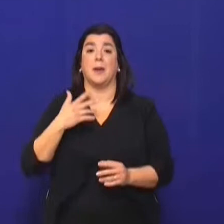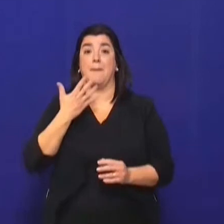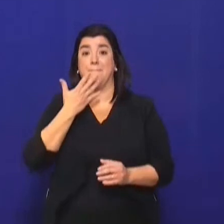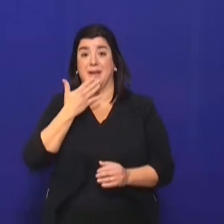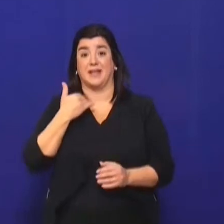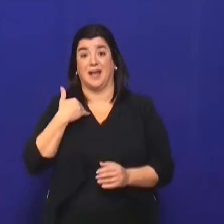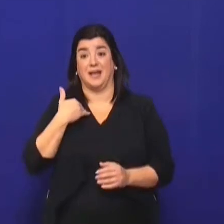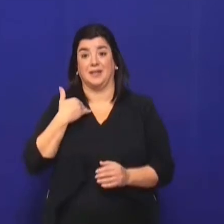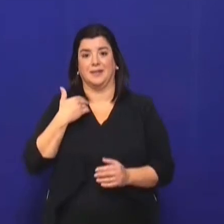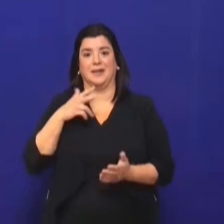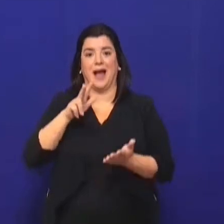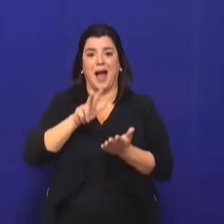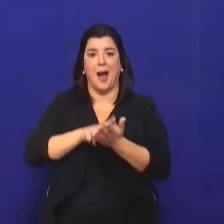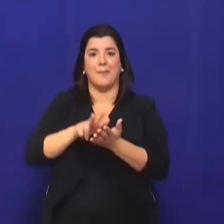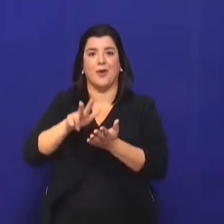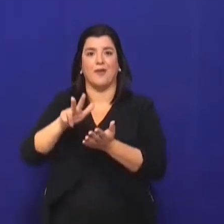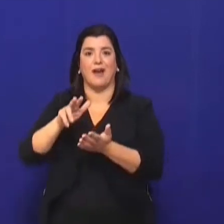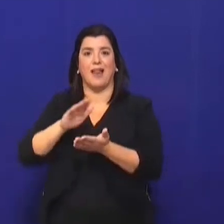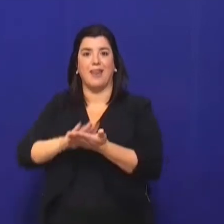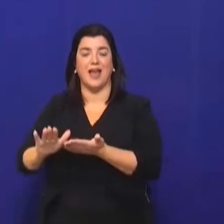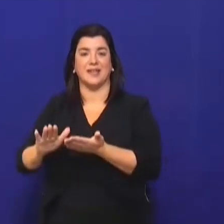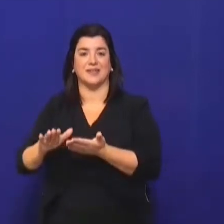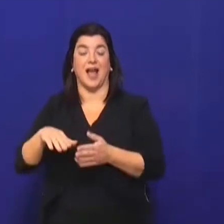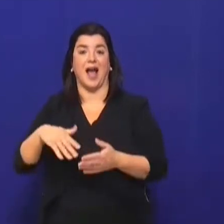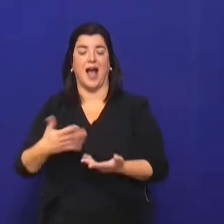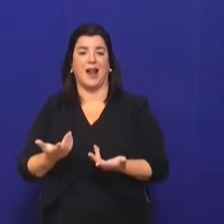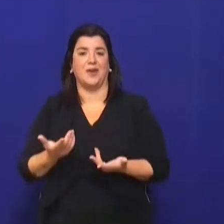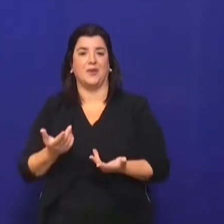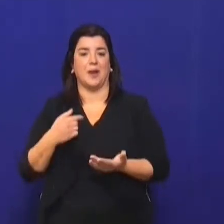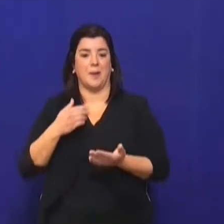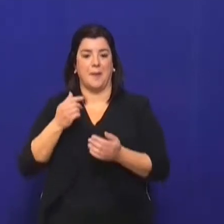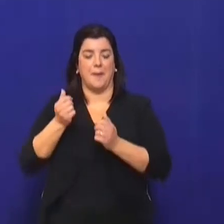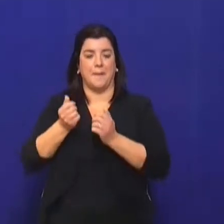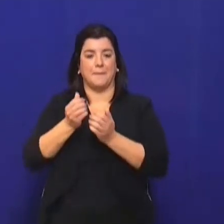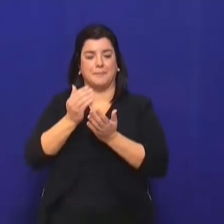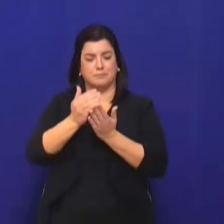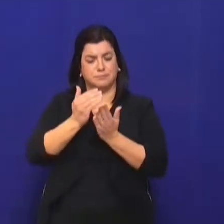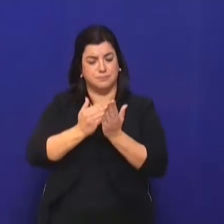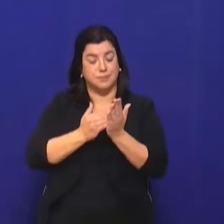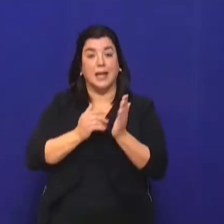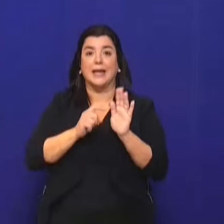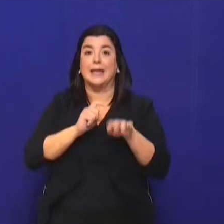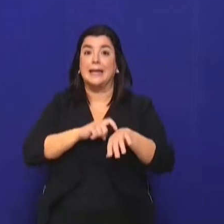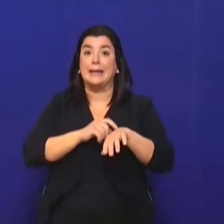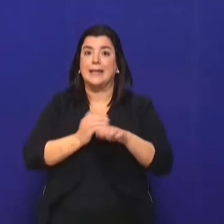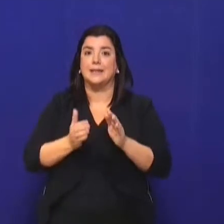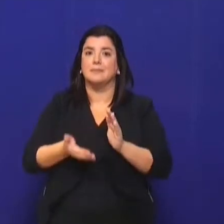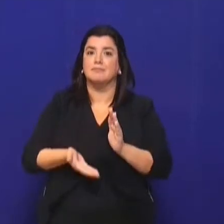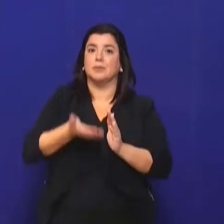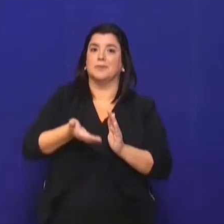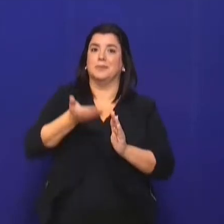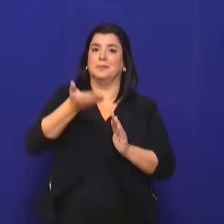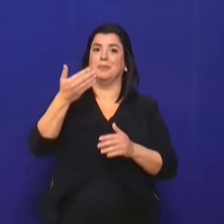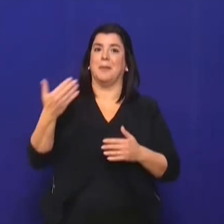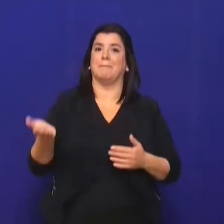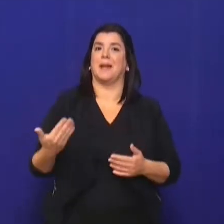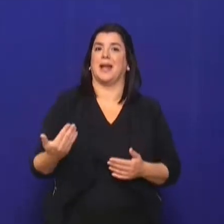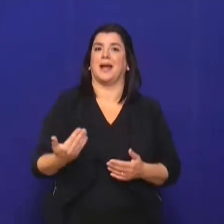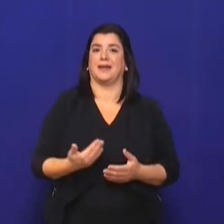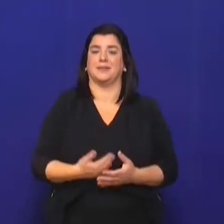qudiem, allura l-pjan li kellna aħna ta' kif jista' jkollok ir-rollout propju kun qiegħed dejjem jimxi l qudiem. U li għandek tajjeb ukoll